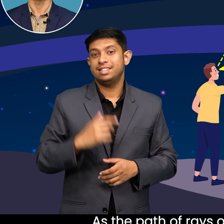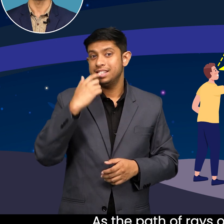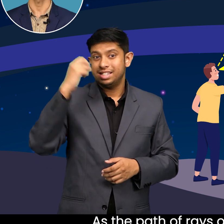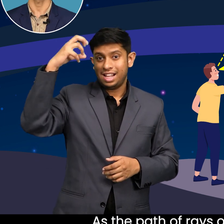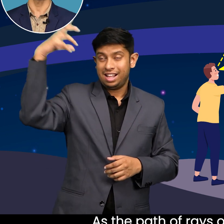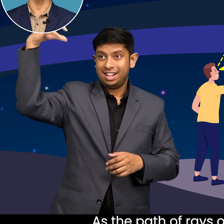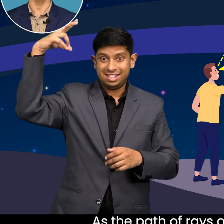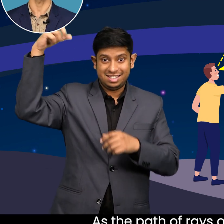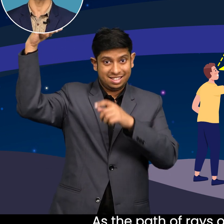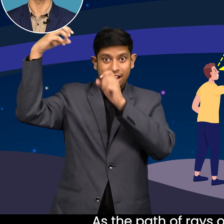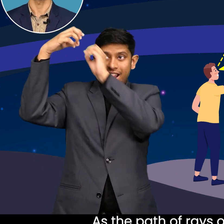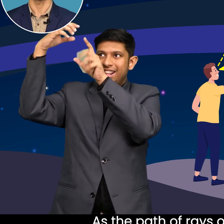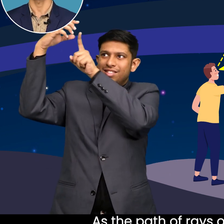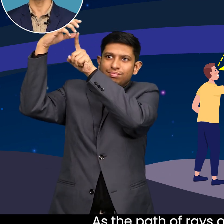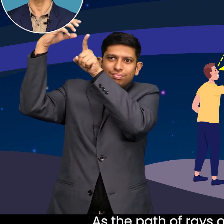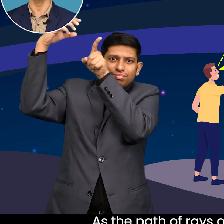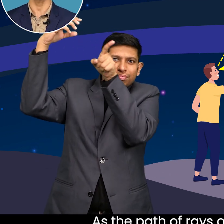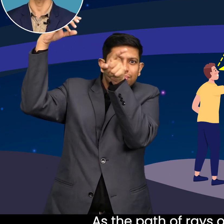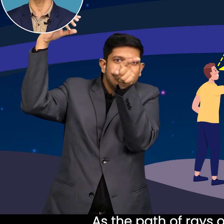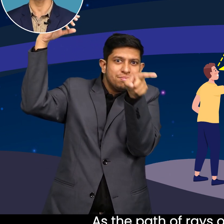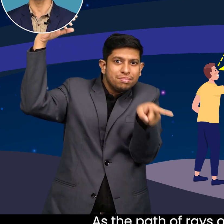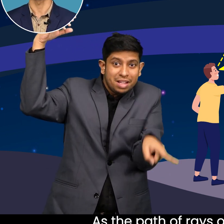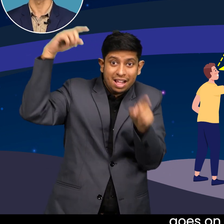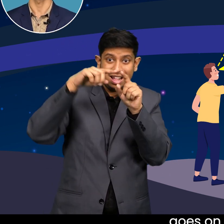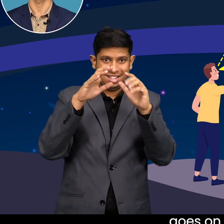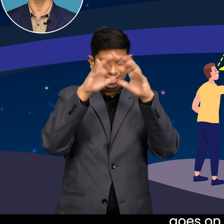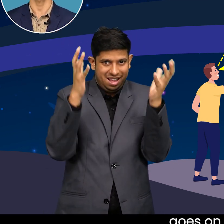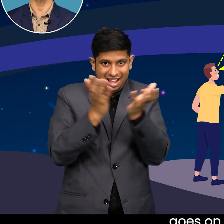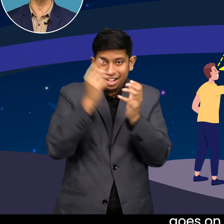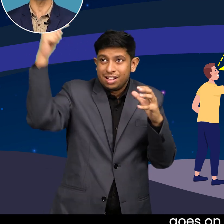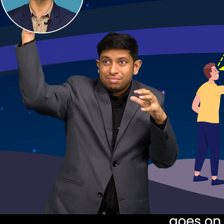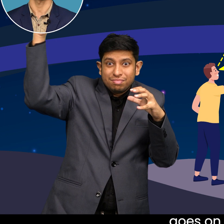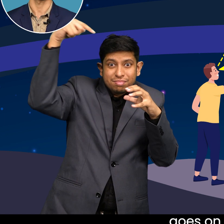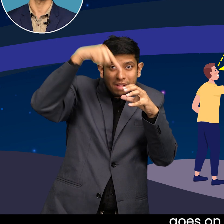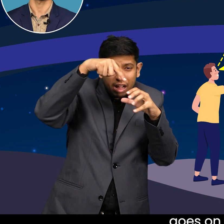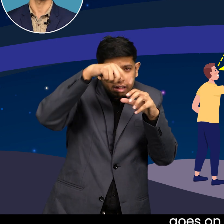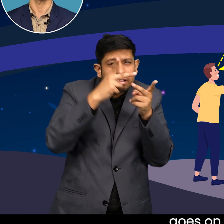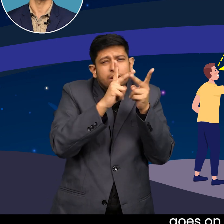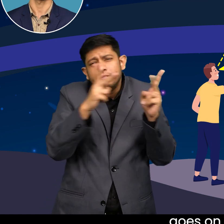As the path of rays of light coming from the star was varying slightly,